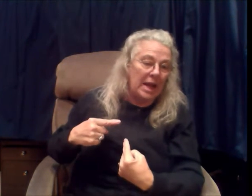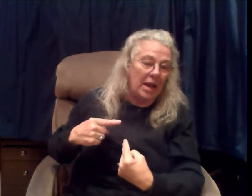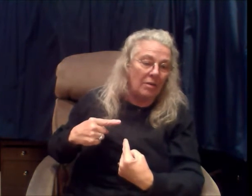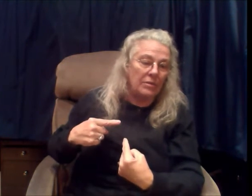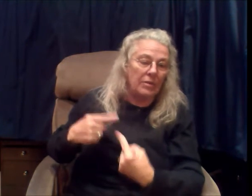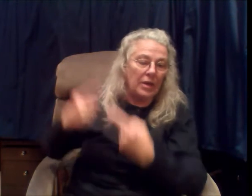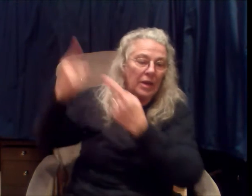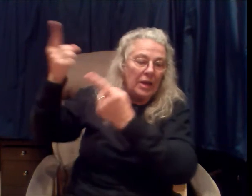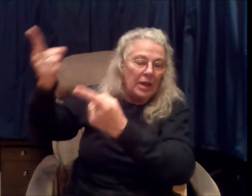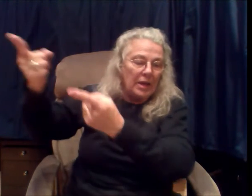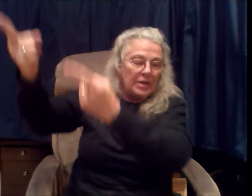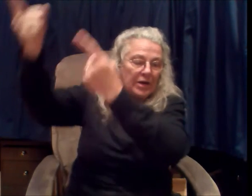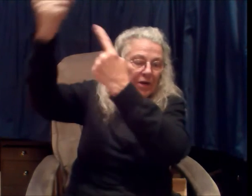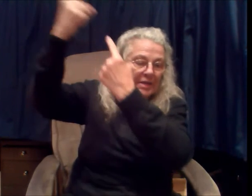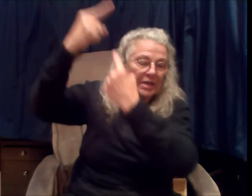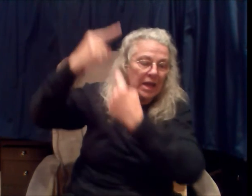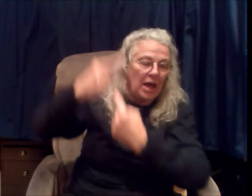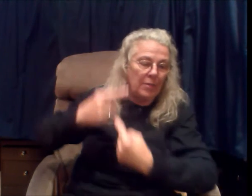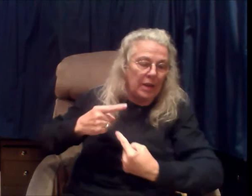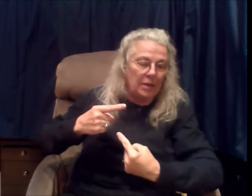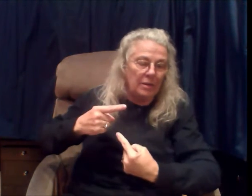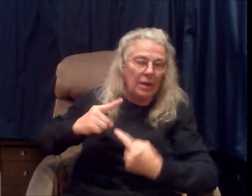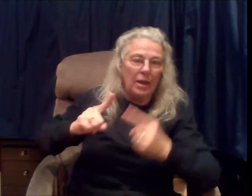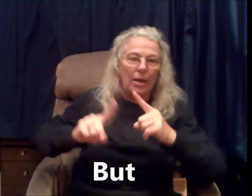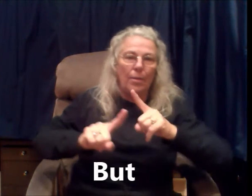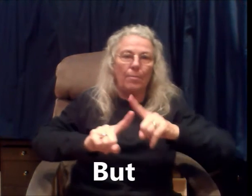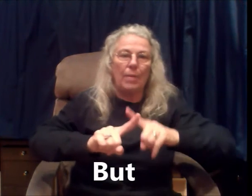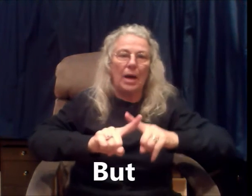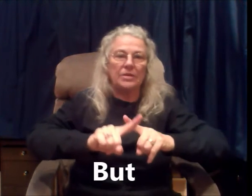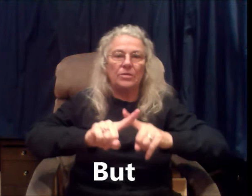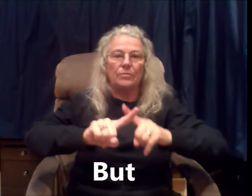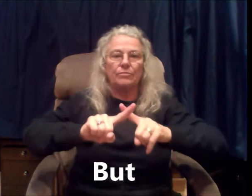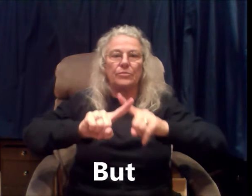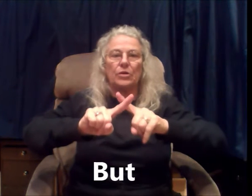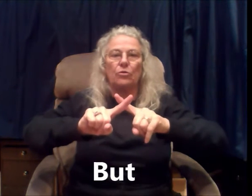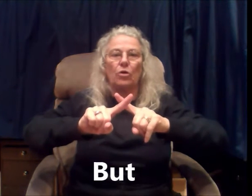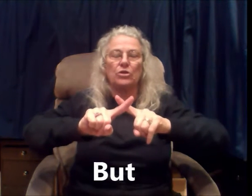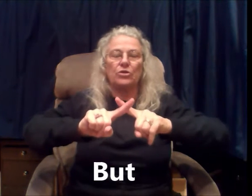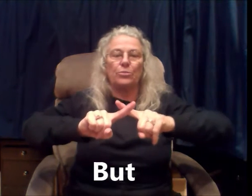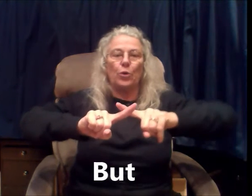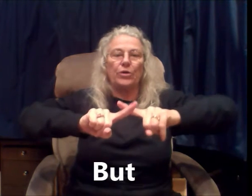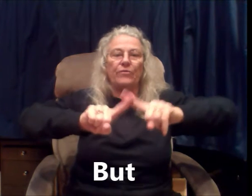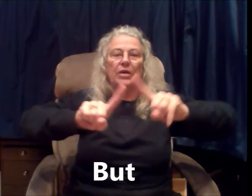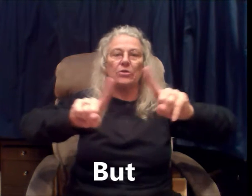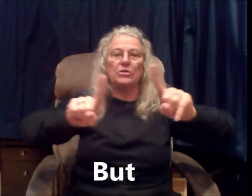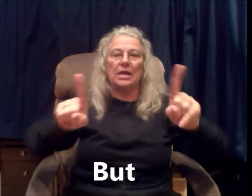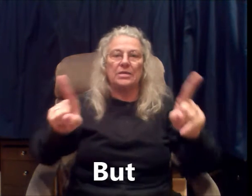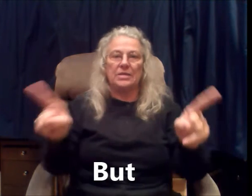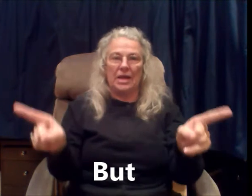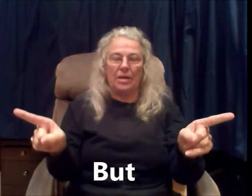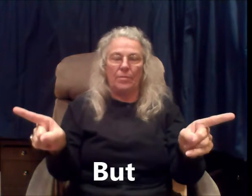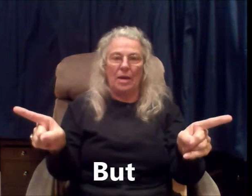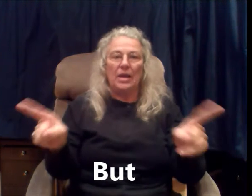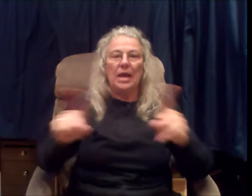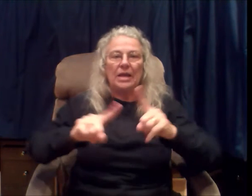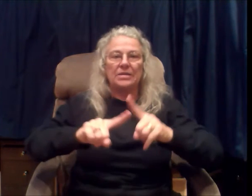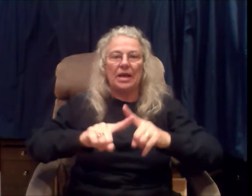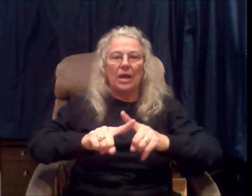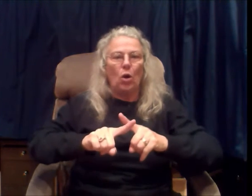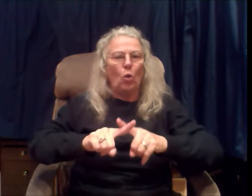down. Here his coming. But cross your pointer fingers and take them out. It's like